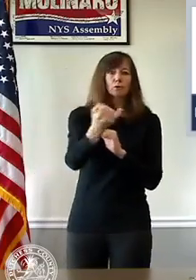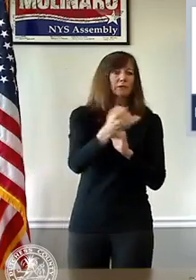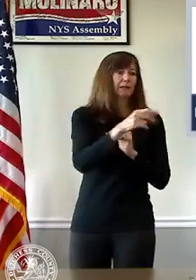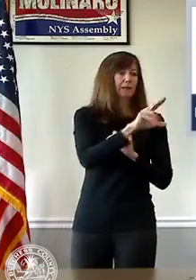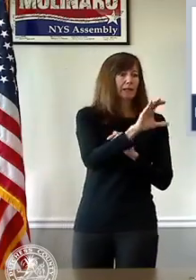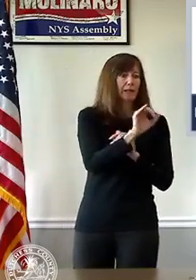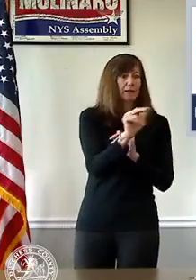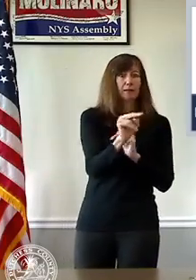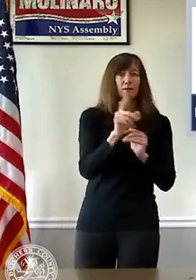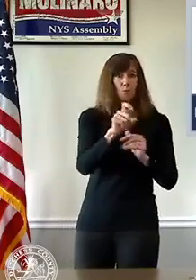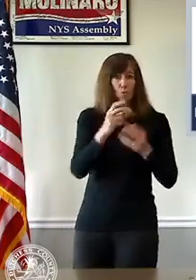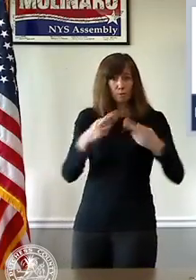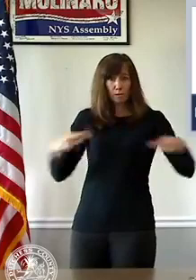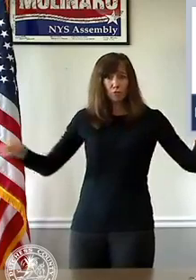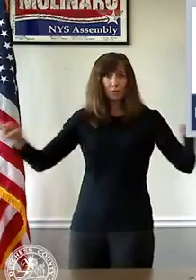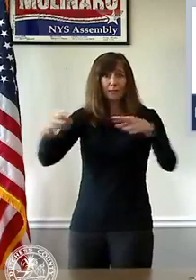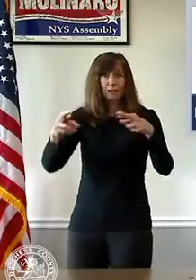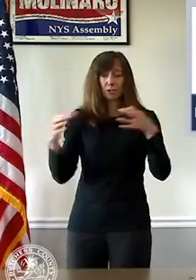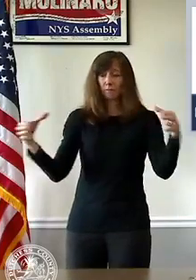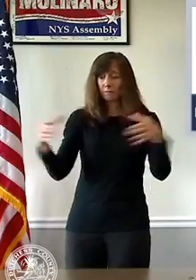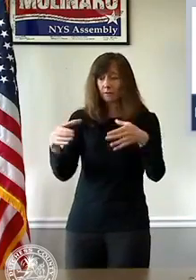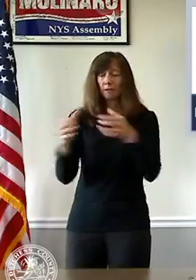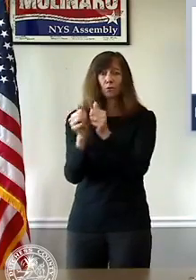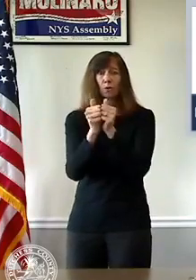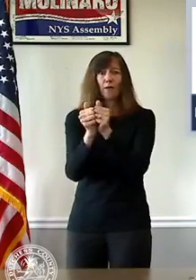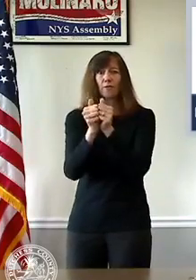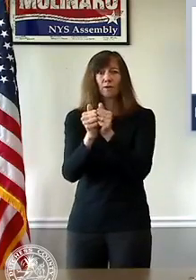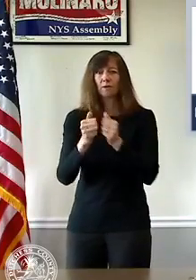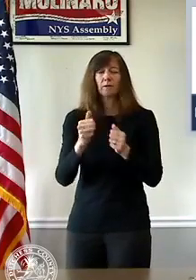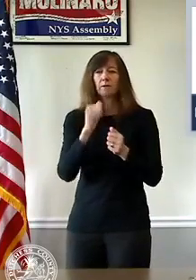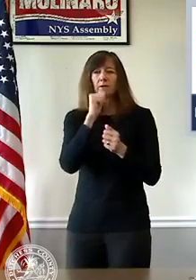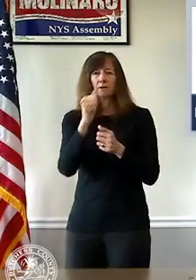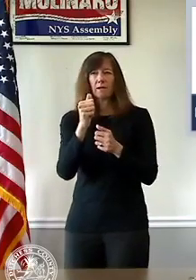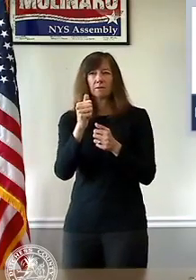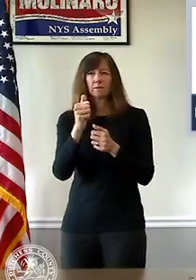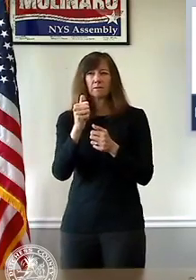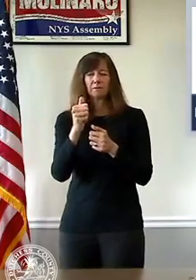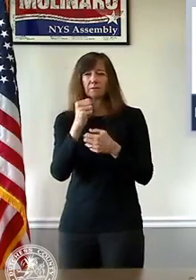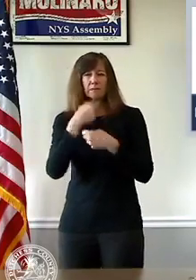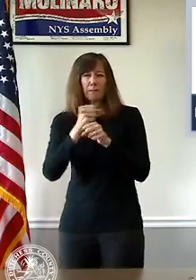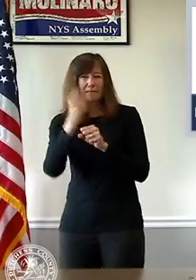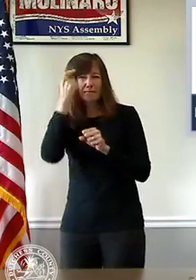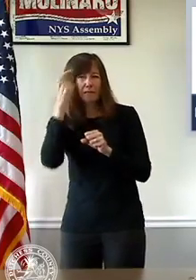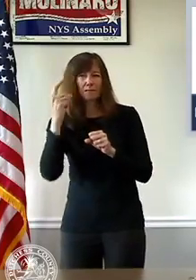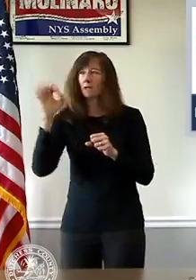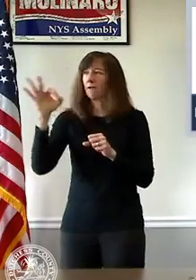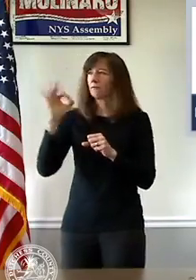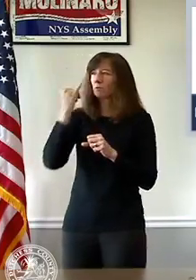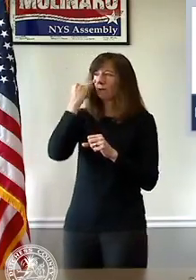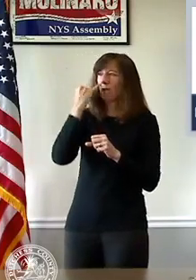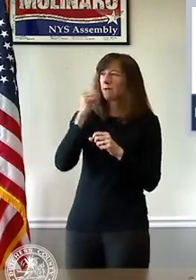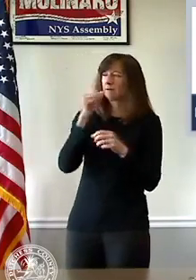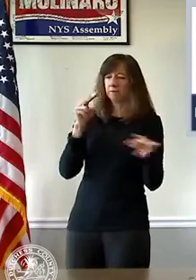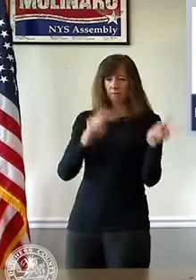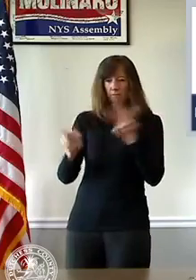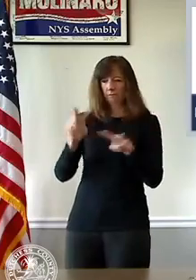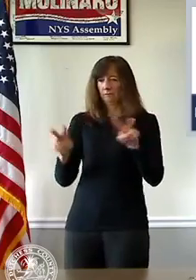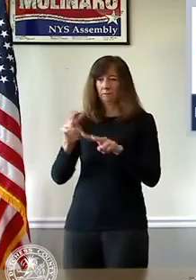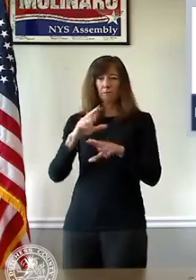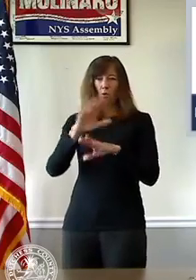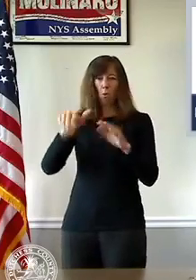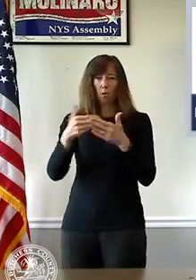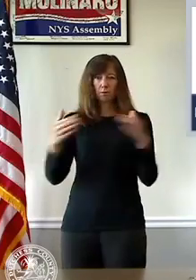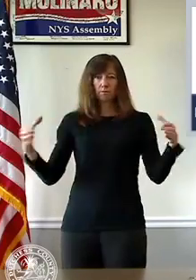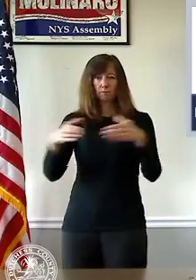that we need to be safe and we need to use the data logically. Liz, haven't gotten a ballot yet. I assume this is your school district ballot. You